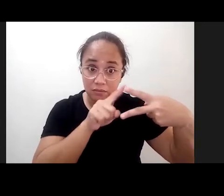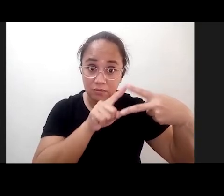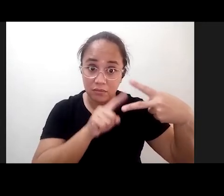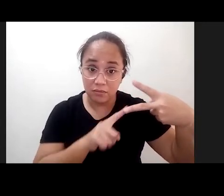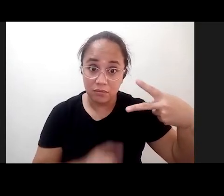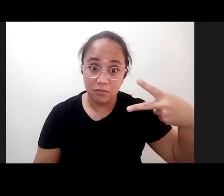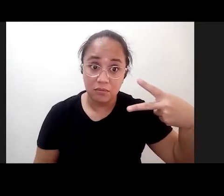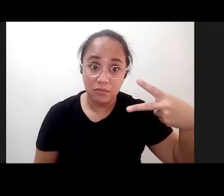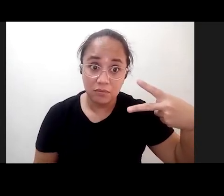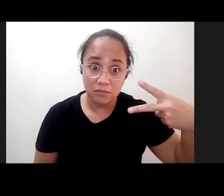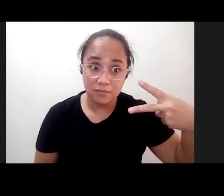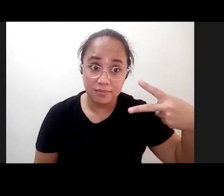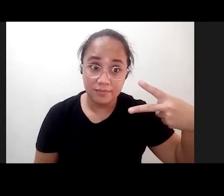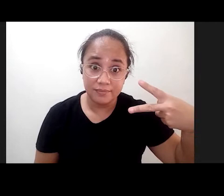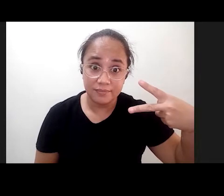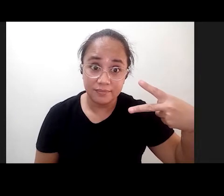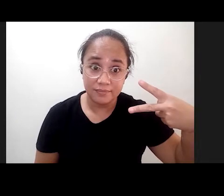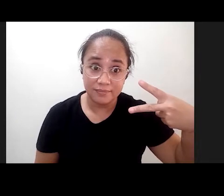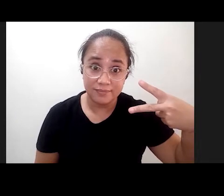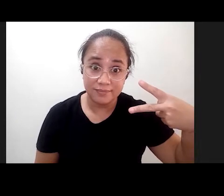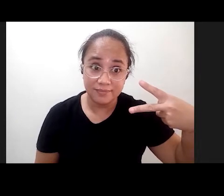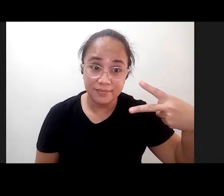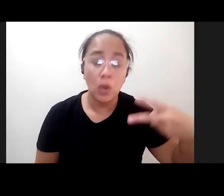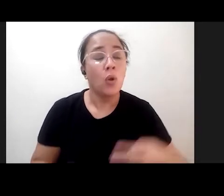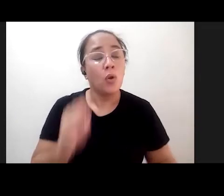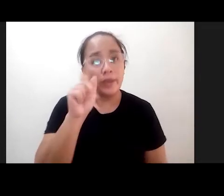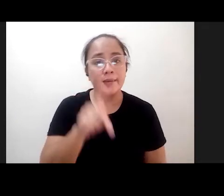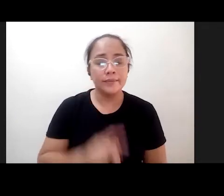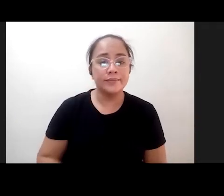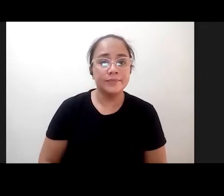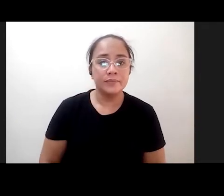Yes. Okay, then